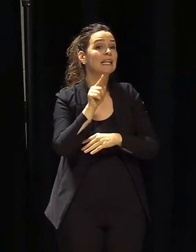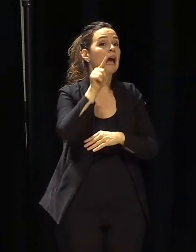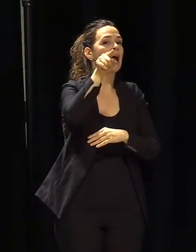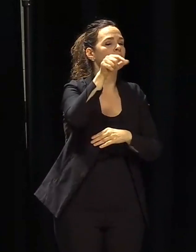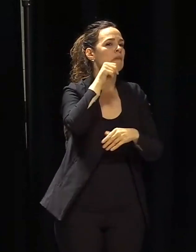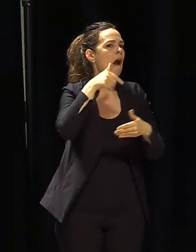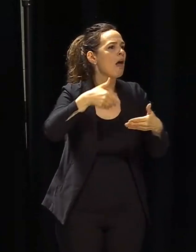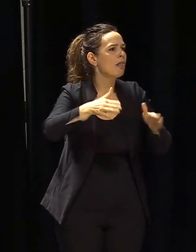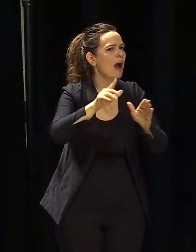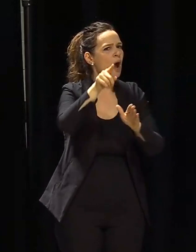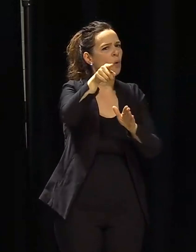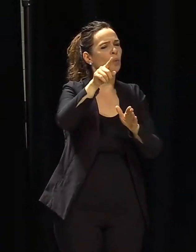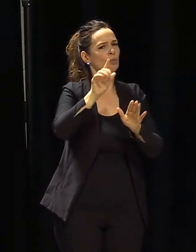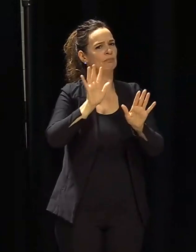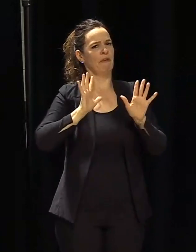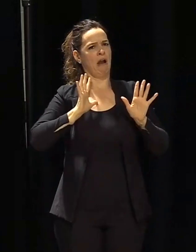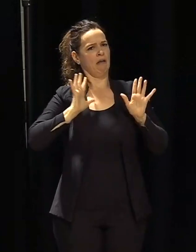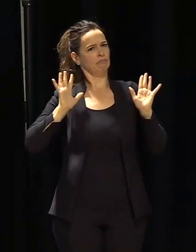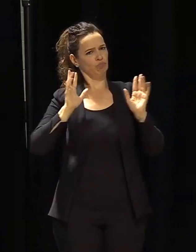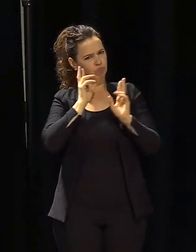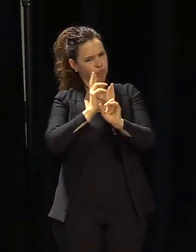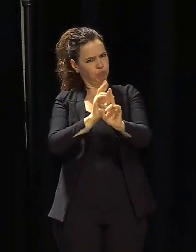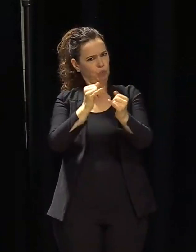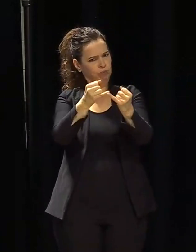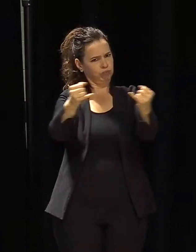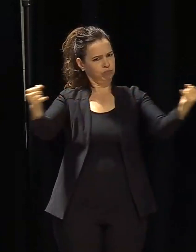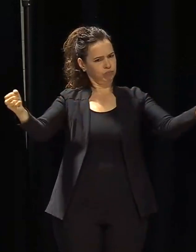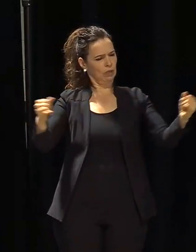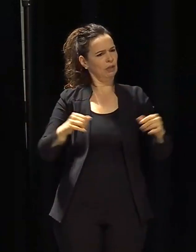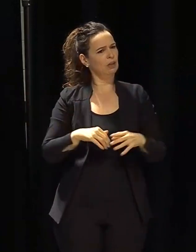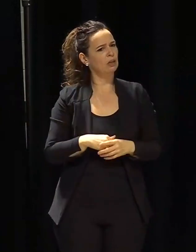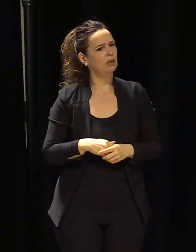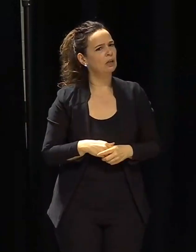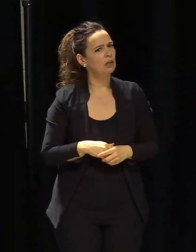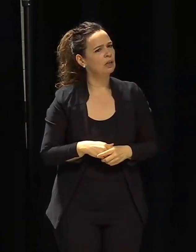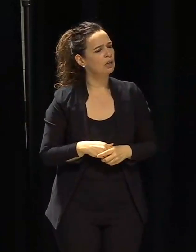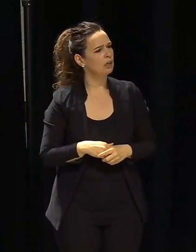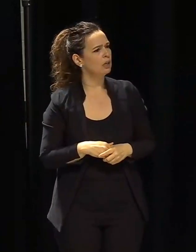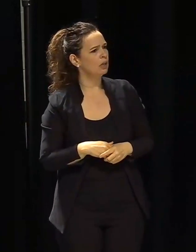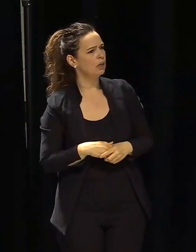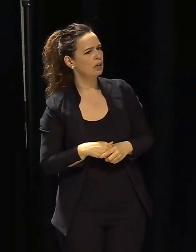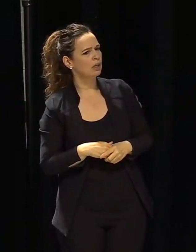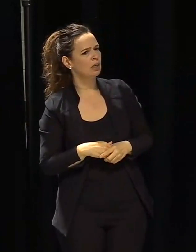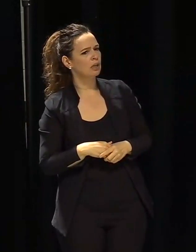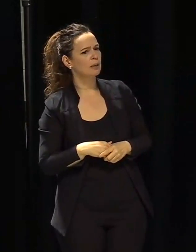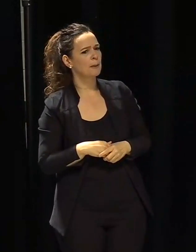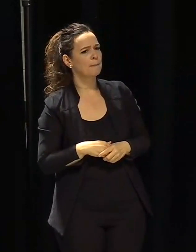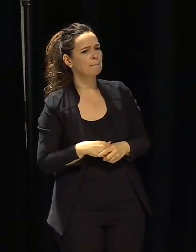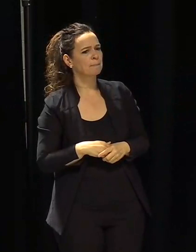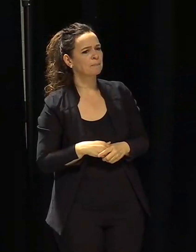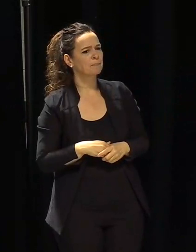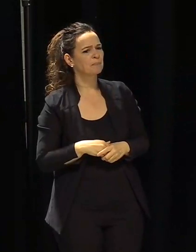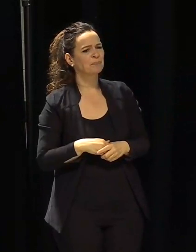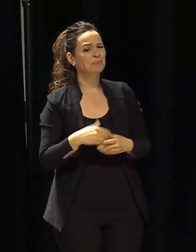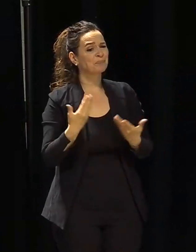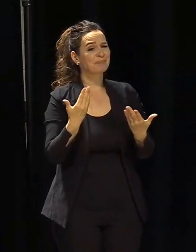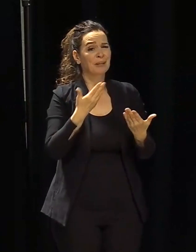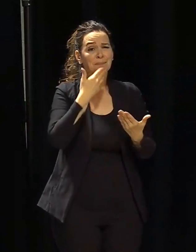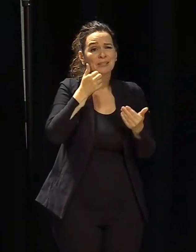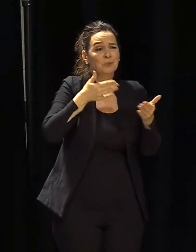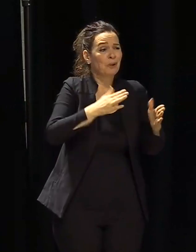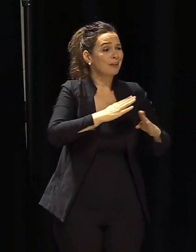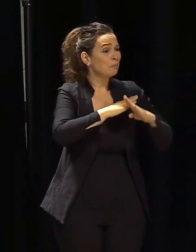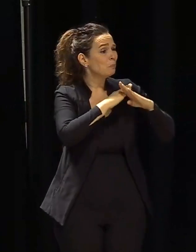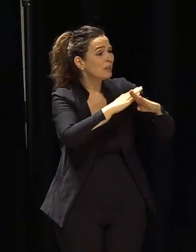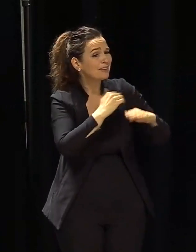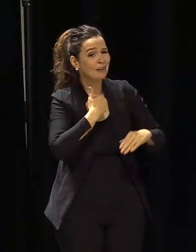spread. This is peak conditions for this virus to flourish in. So the realist in